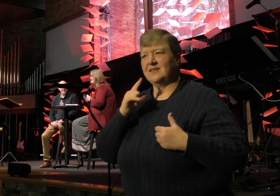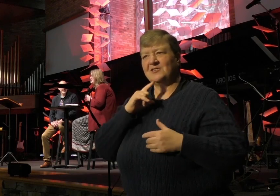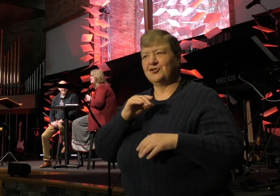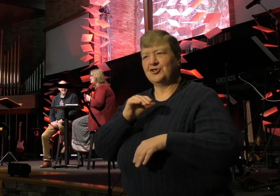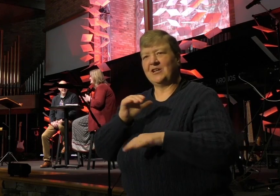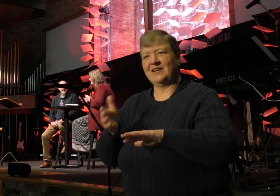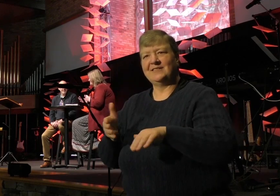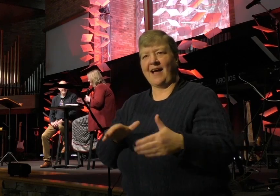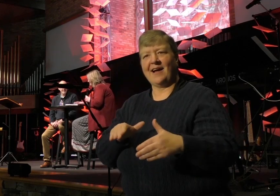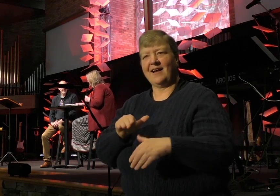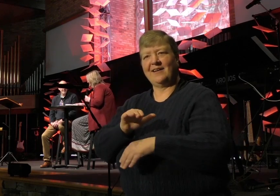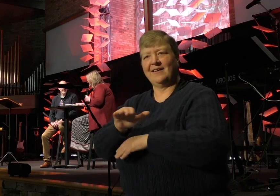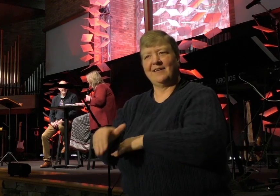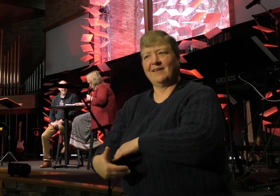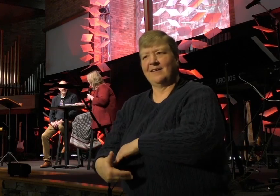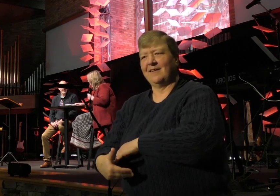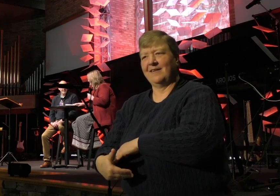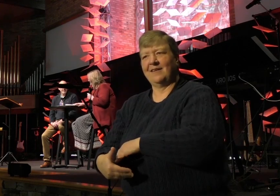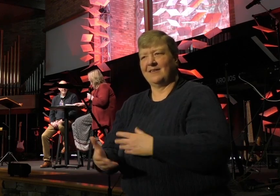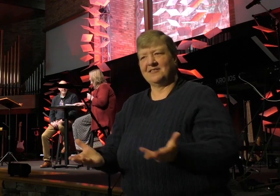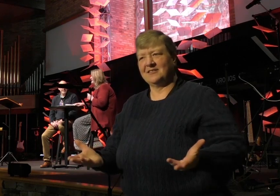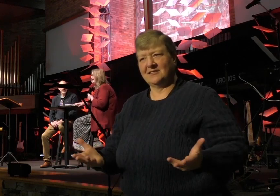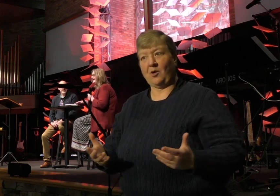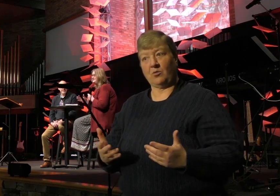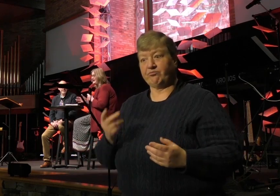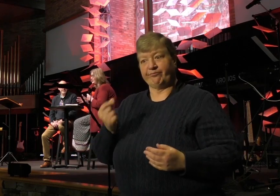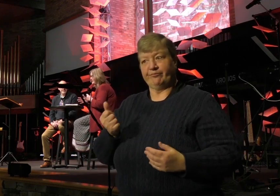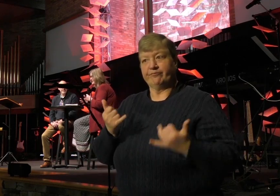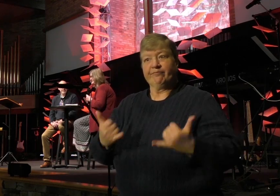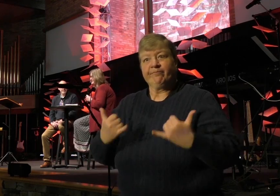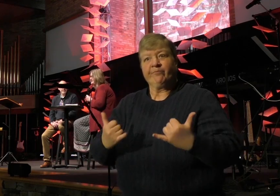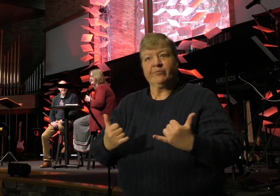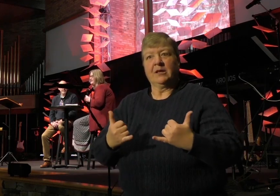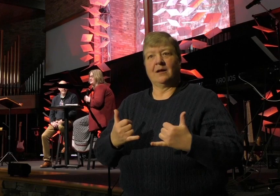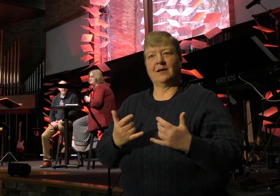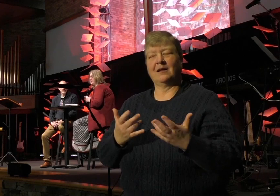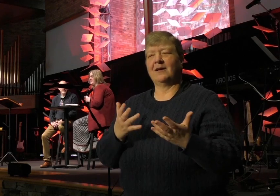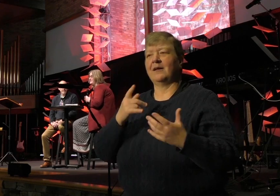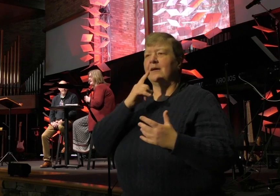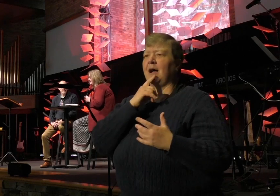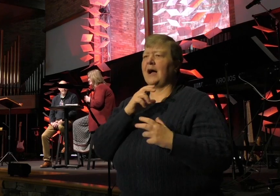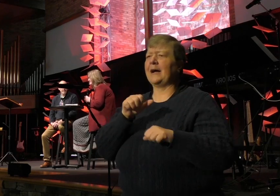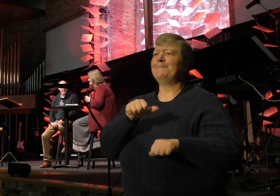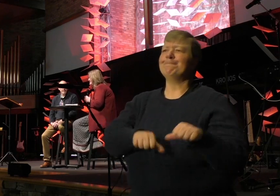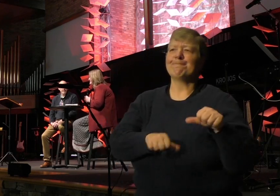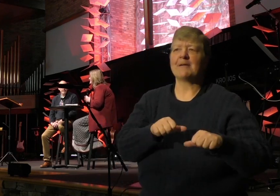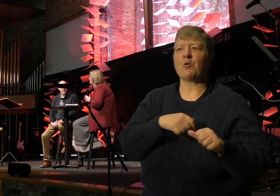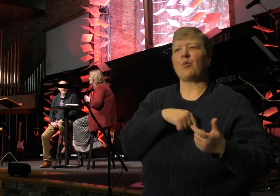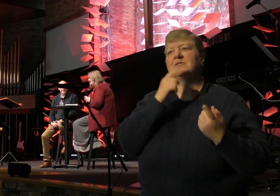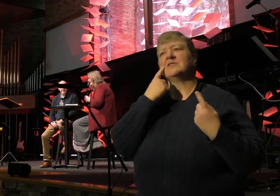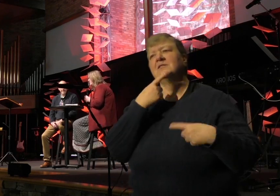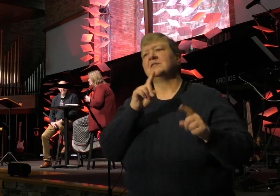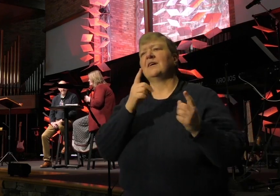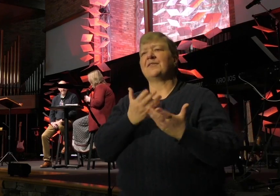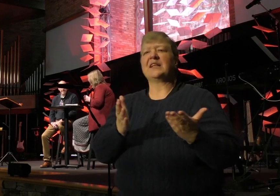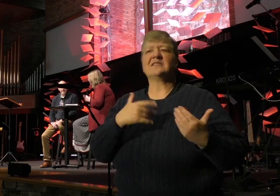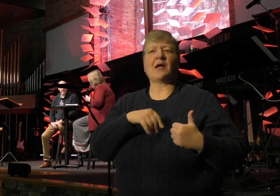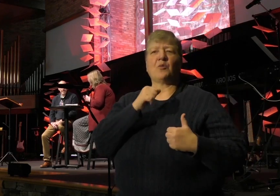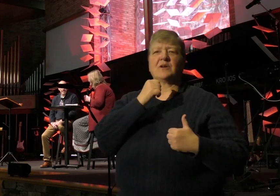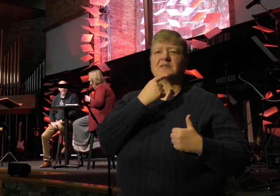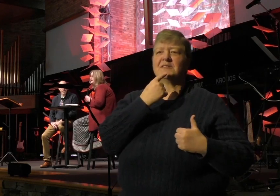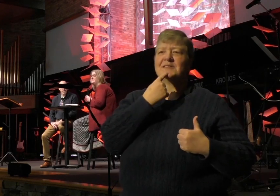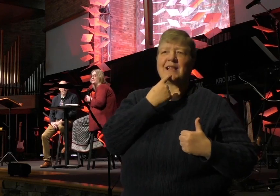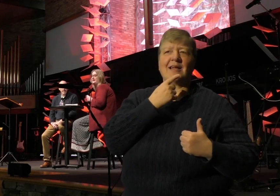So there's no time like the present. But a lot of doubt crept in that I was ineffective, that the things I was saying weren't